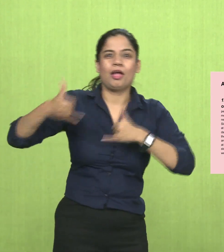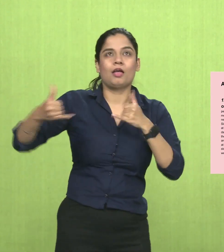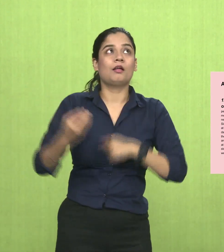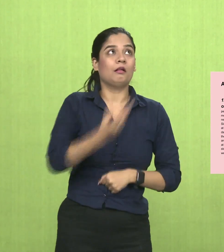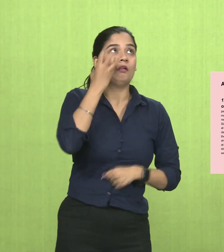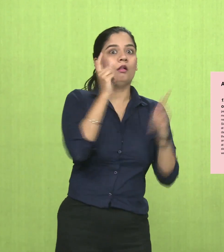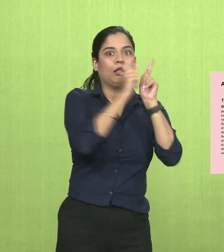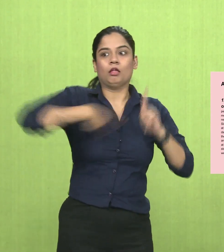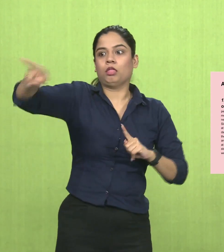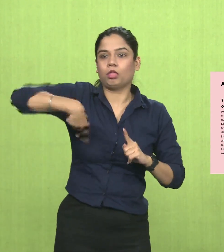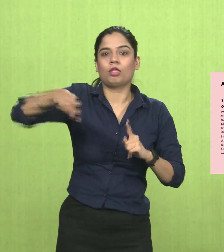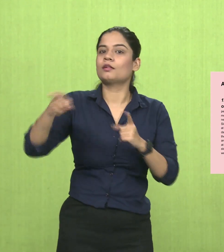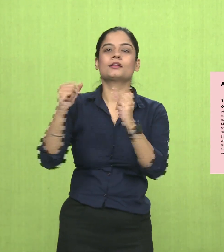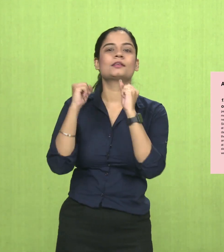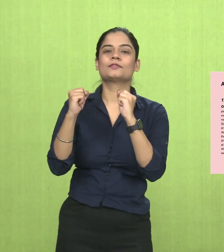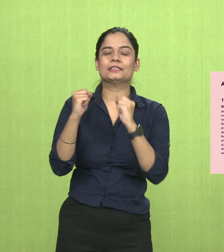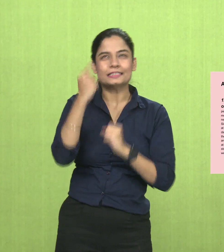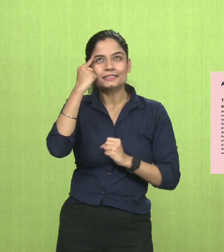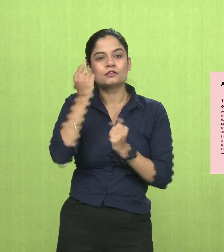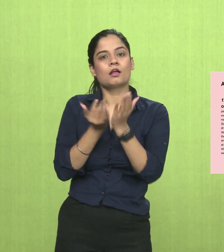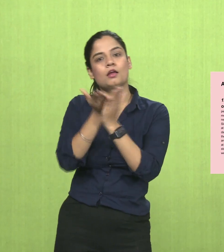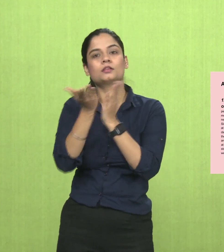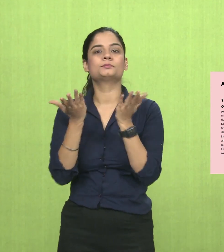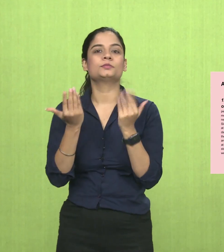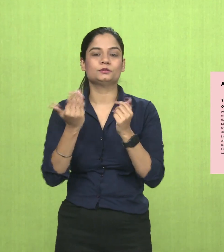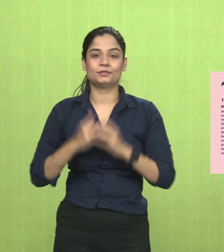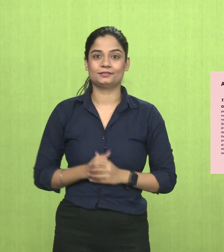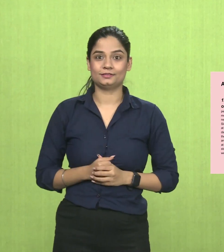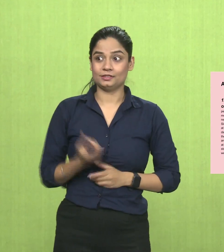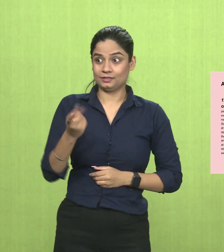for playing, studying, etc. So they eat bigger meals.